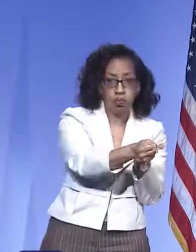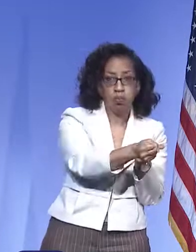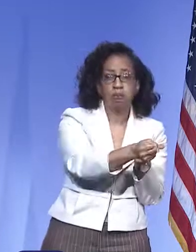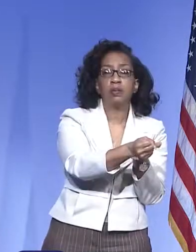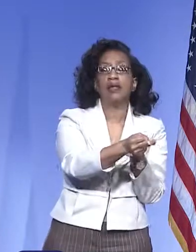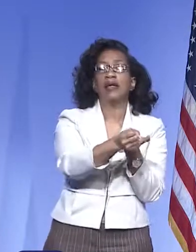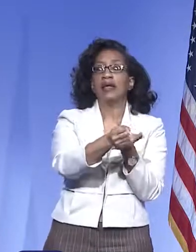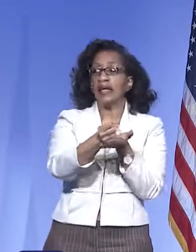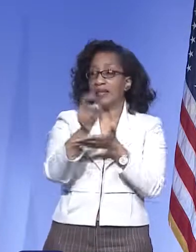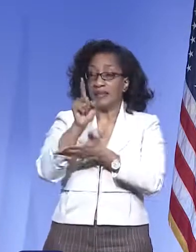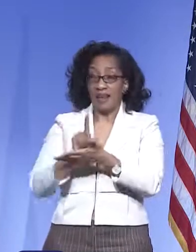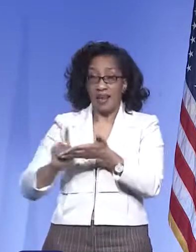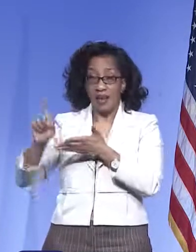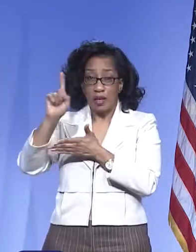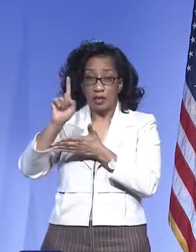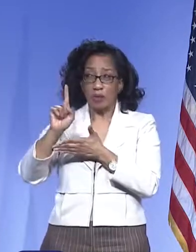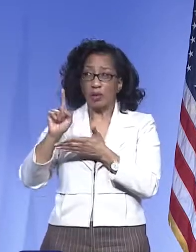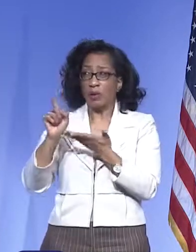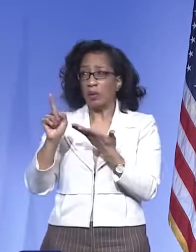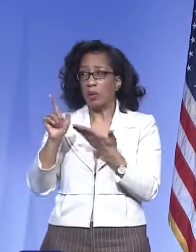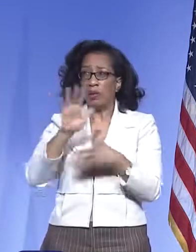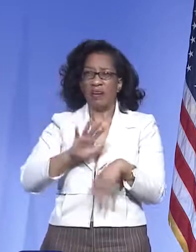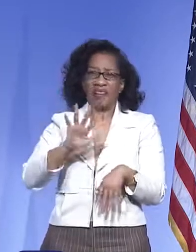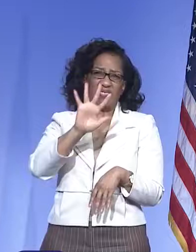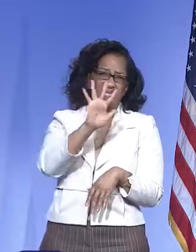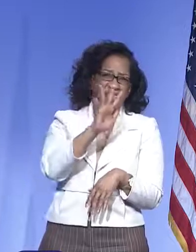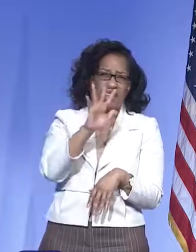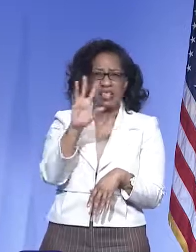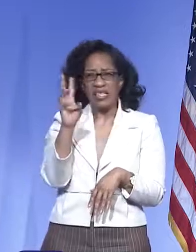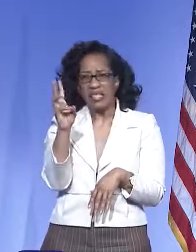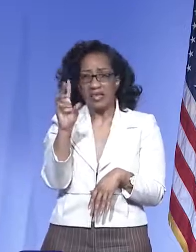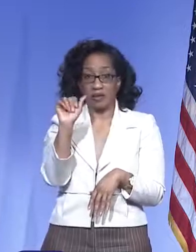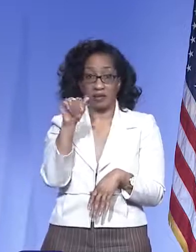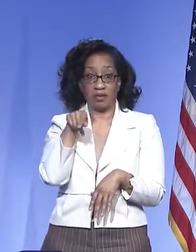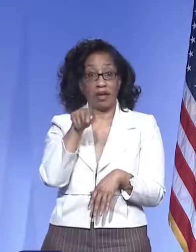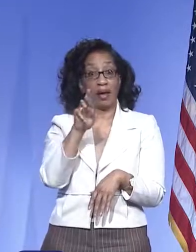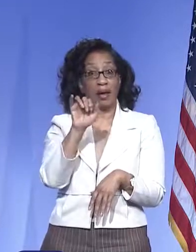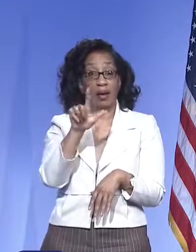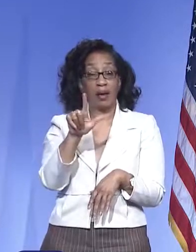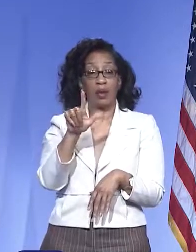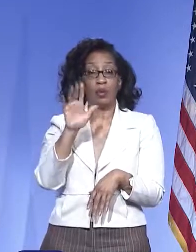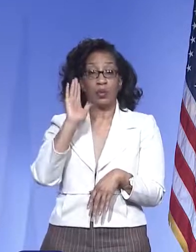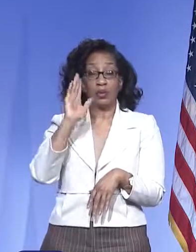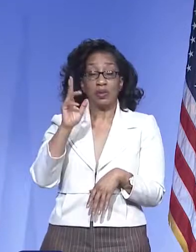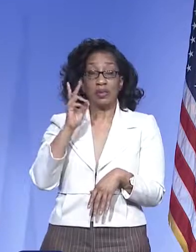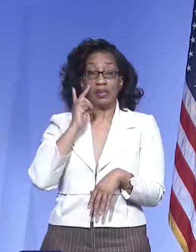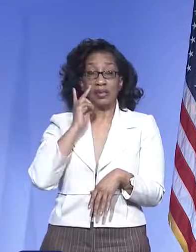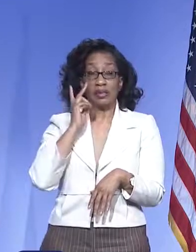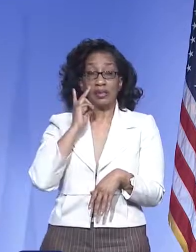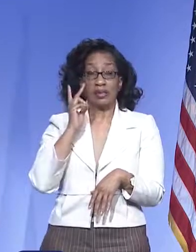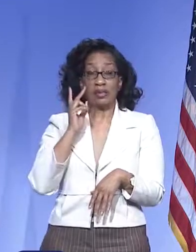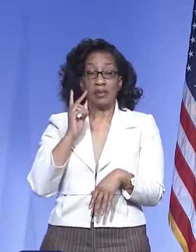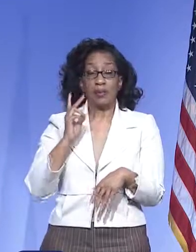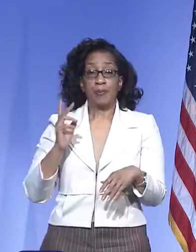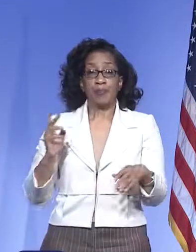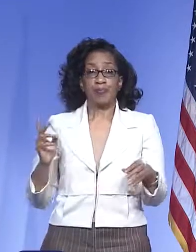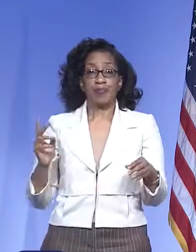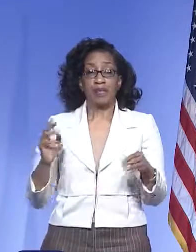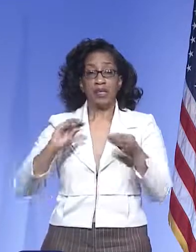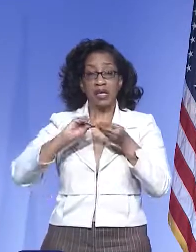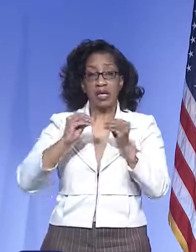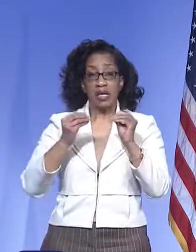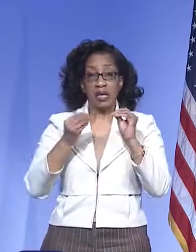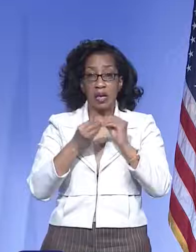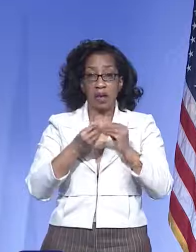week on or around the 5th, 6th, or 7th, still to be determined, that we will see a significant uptick in the number